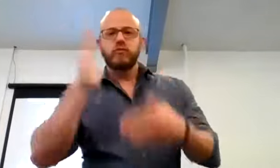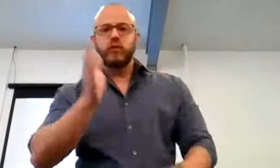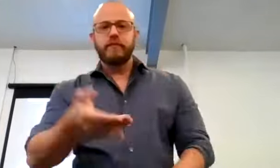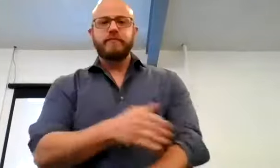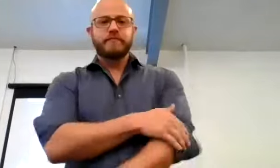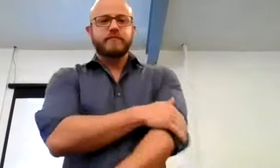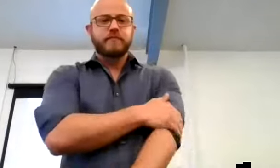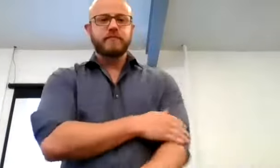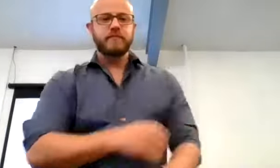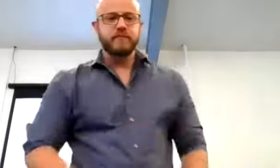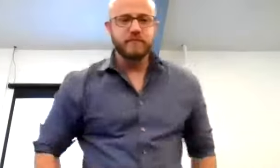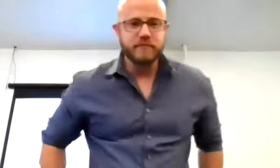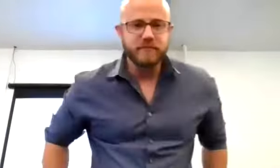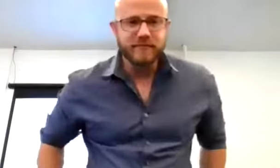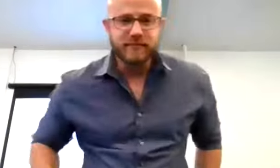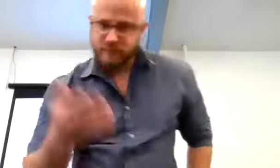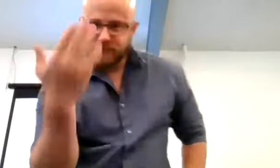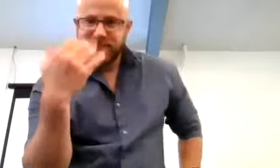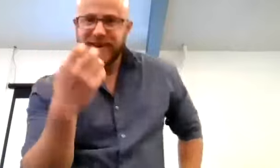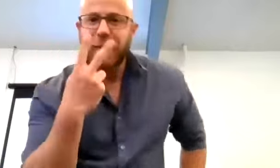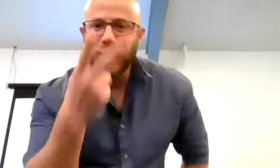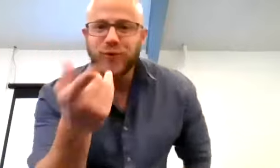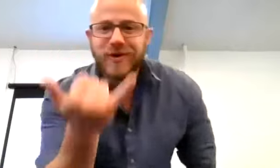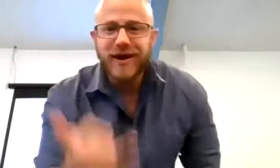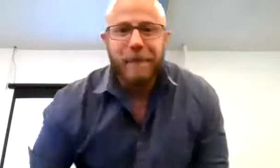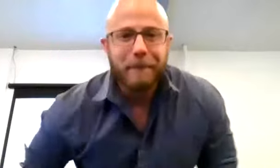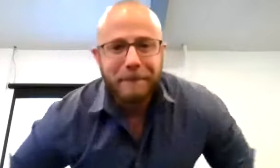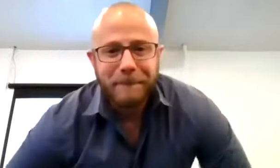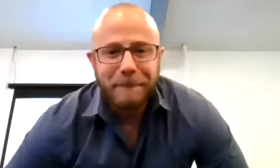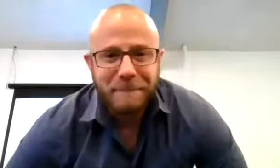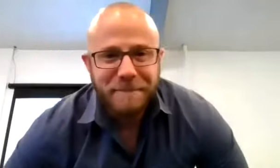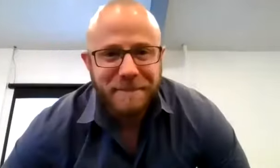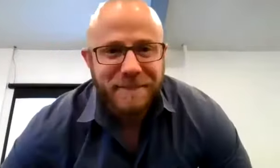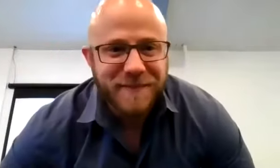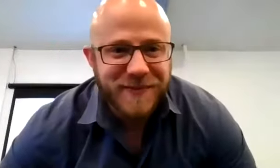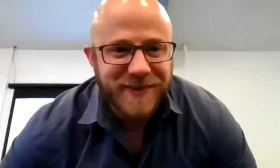then we'll go on after that, okay? I want to see you guys, let me see you.